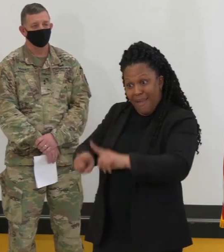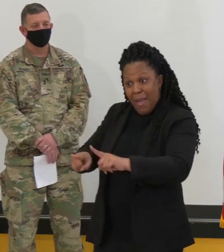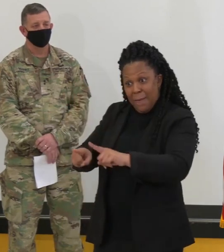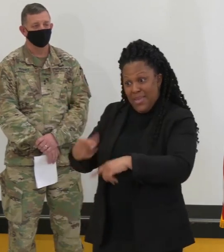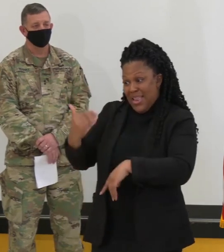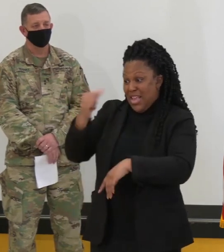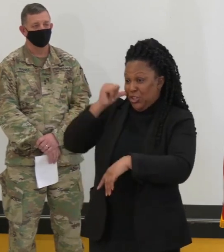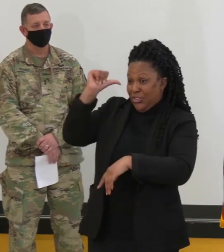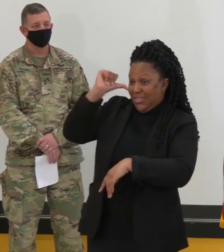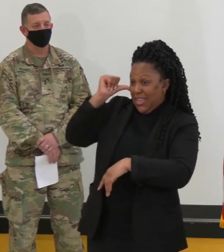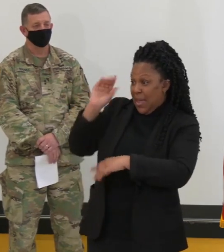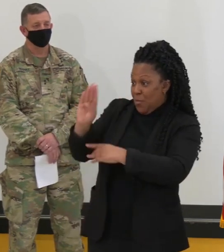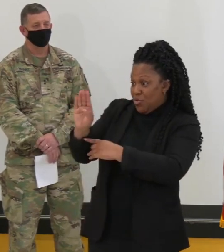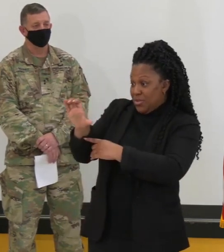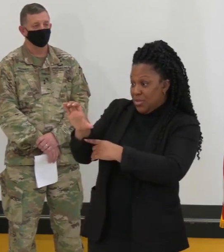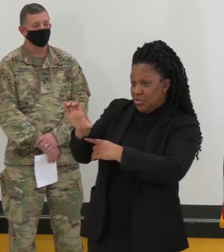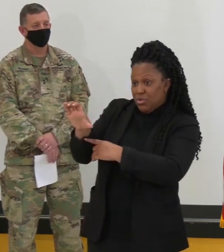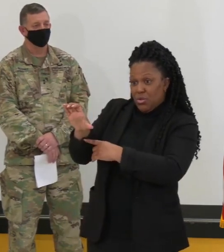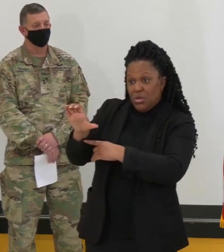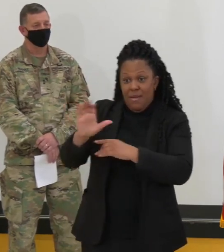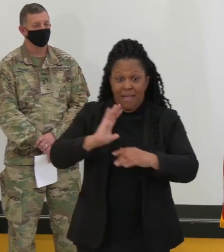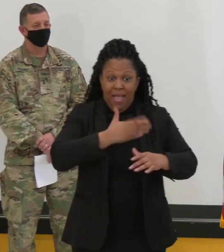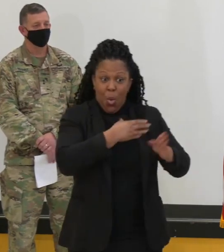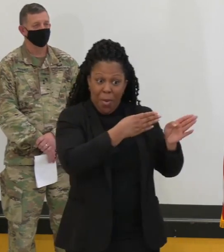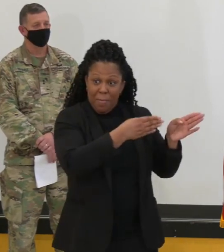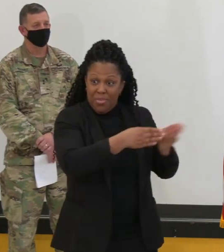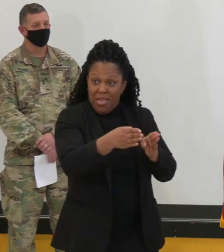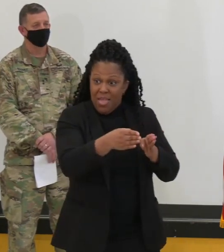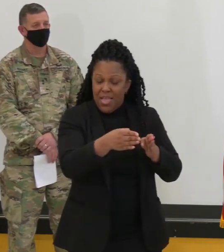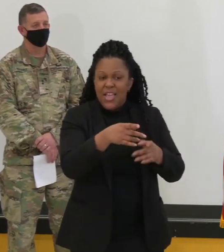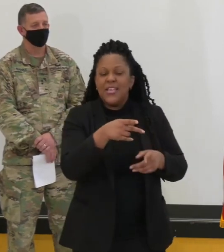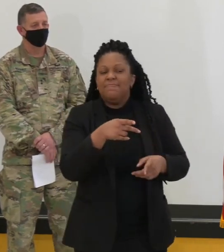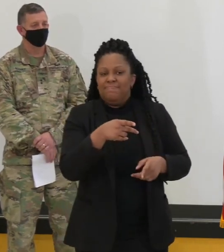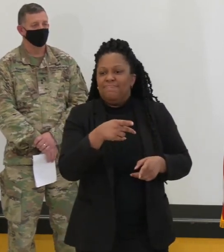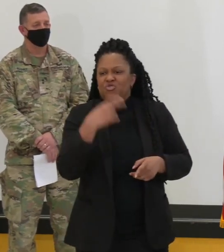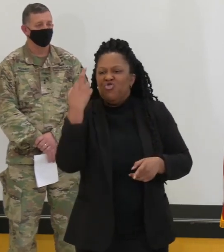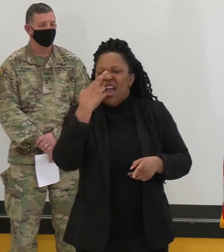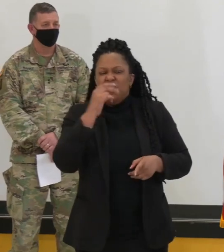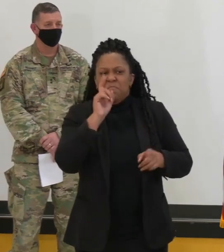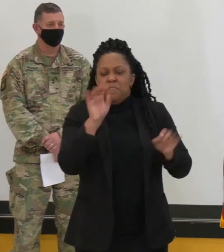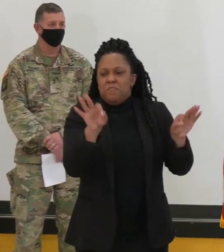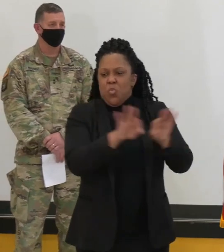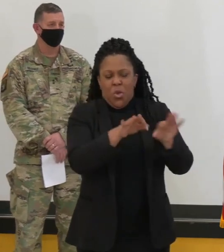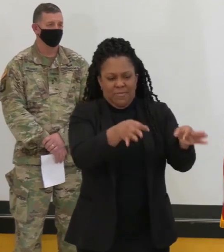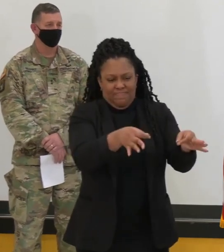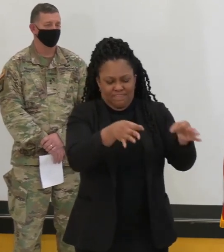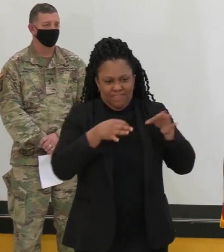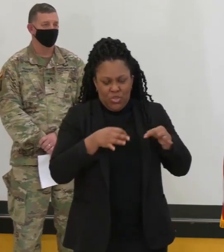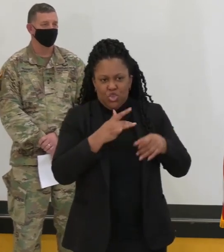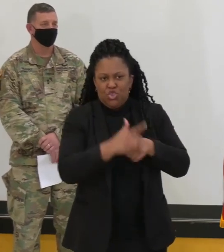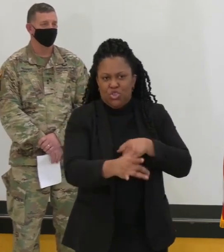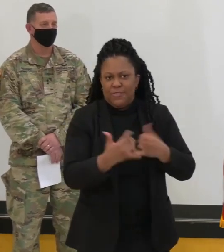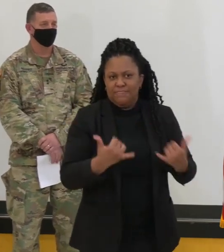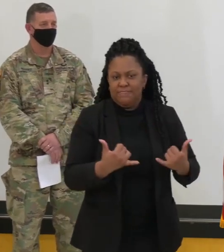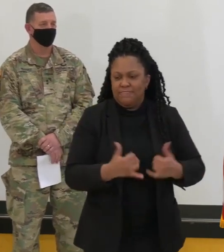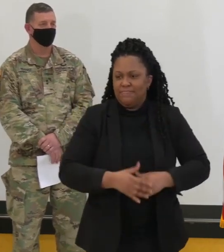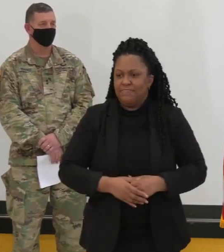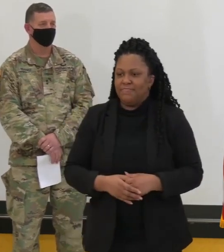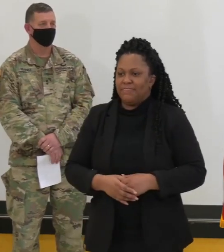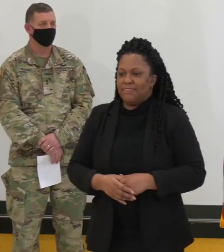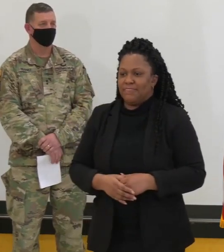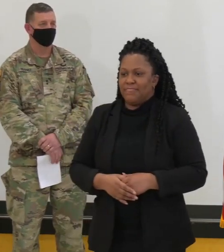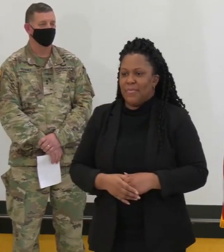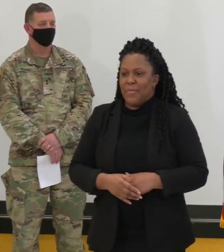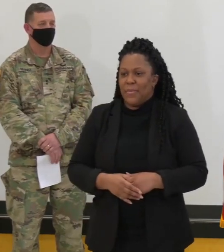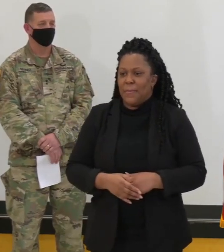Safety Net. And so yesterday, we fortunately had about 80 state troopers from across Minnesota already in town. We kept them in town